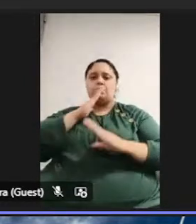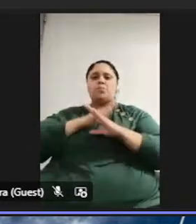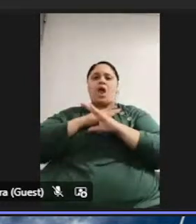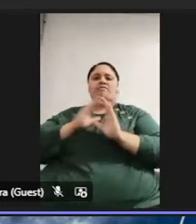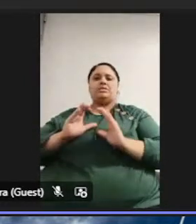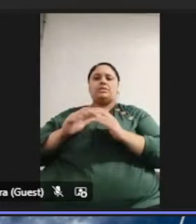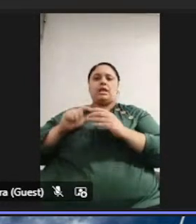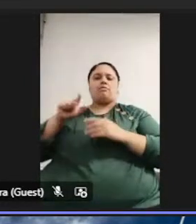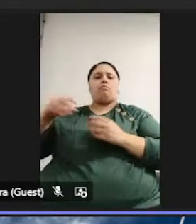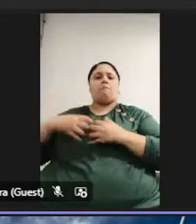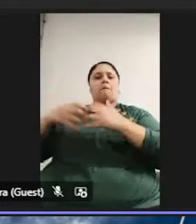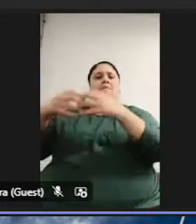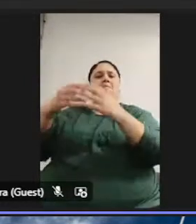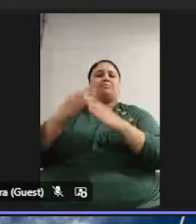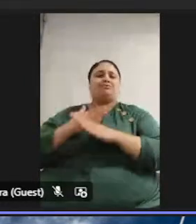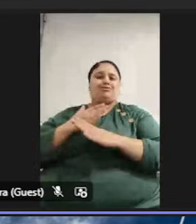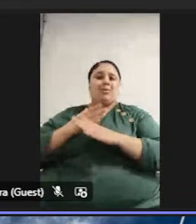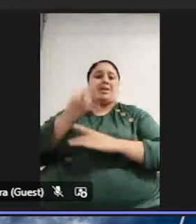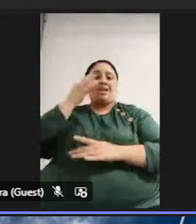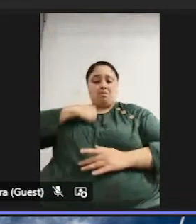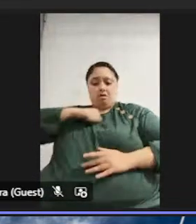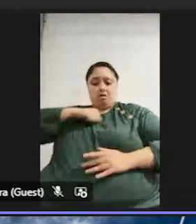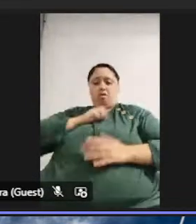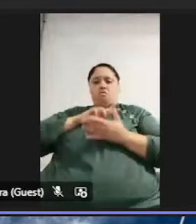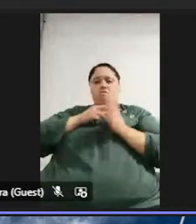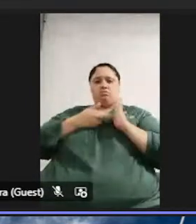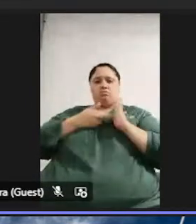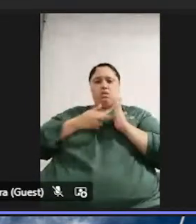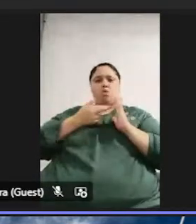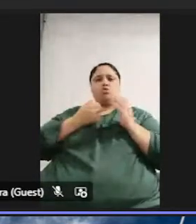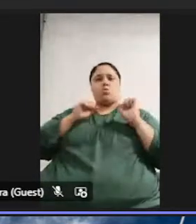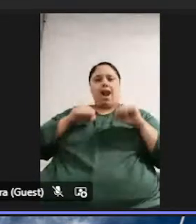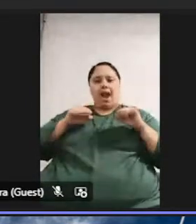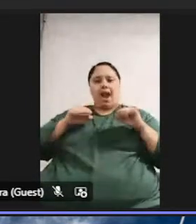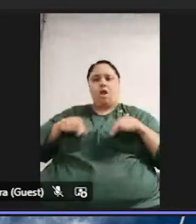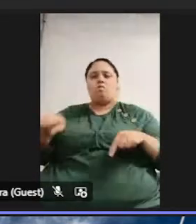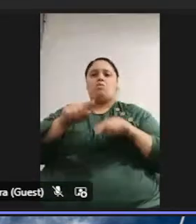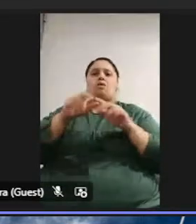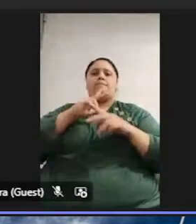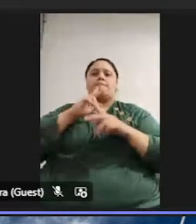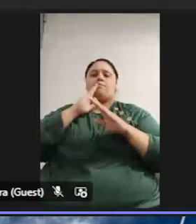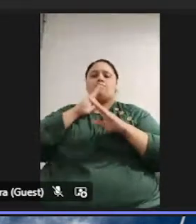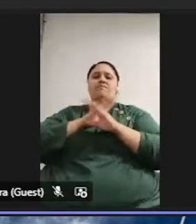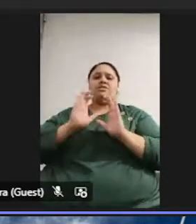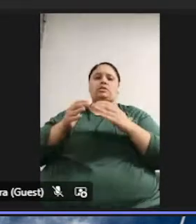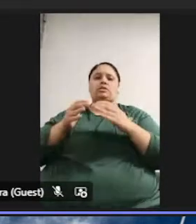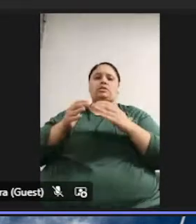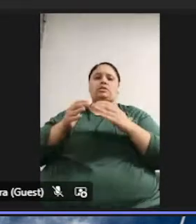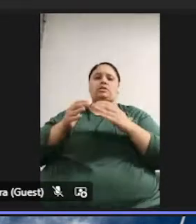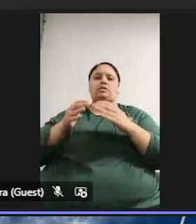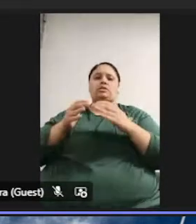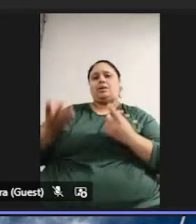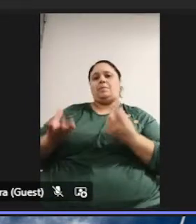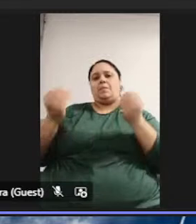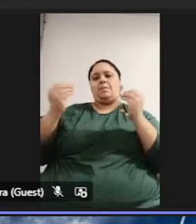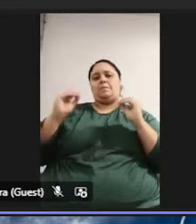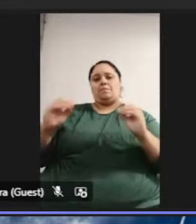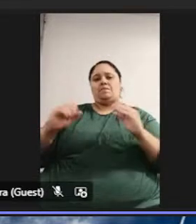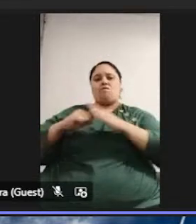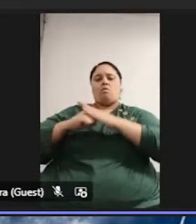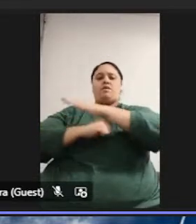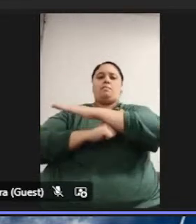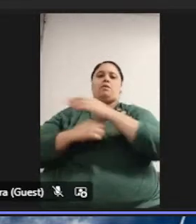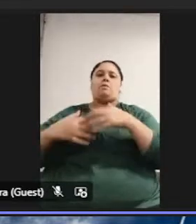and it's government's role to enable the private sector's success by getting the fundamentals of growth right. So we're